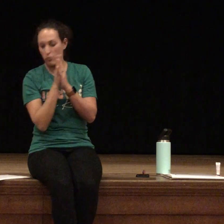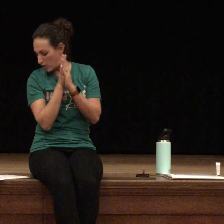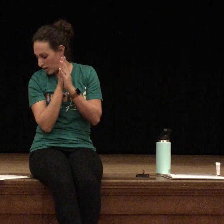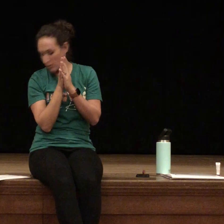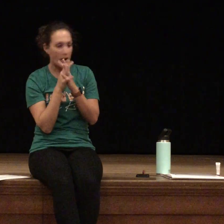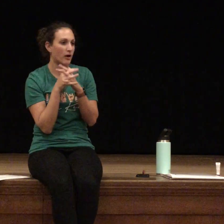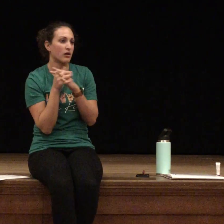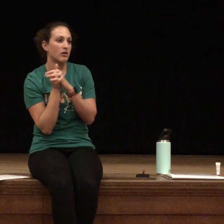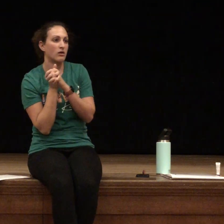Where.